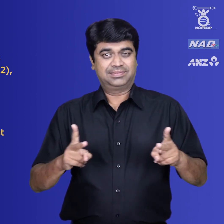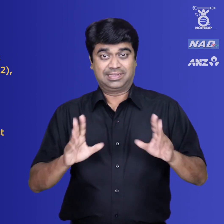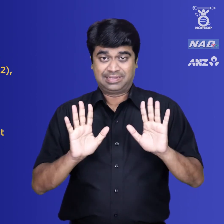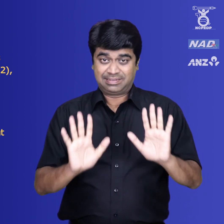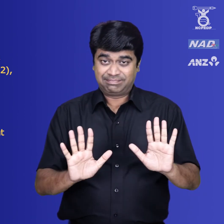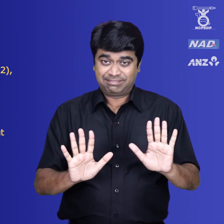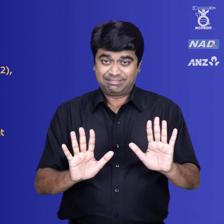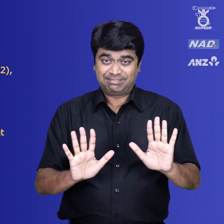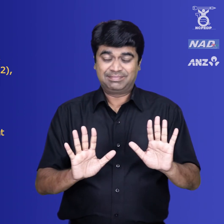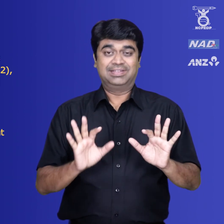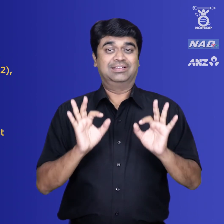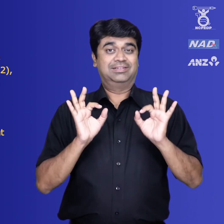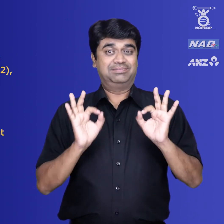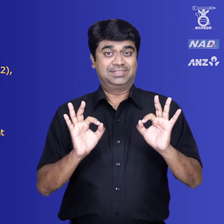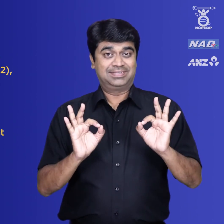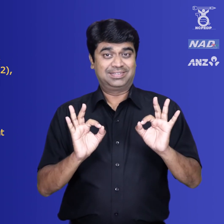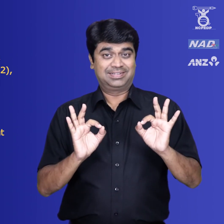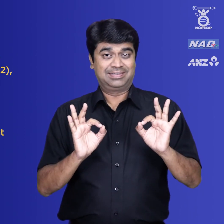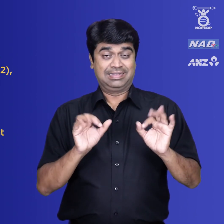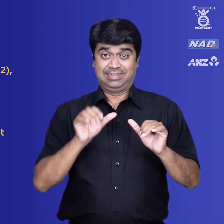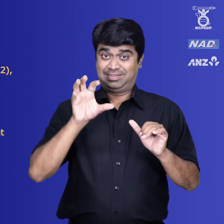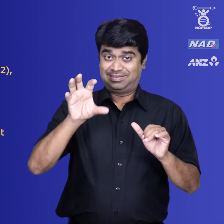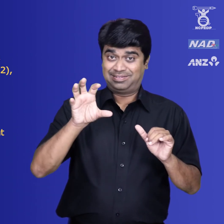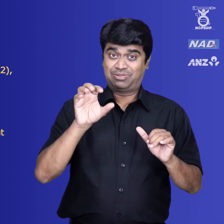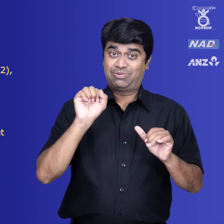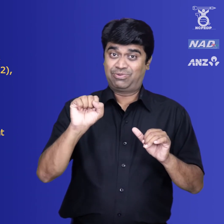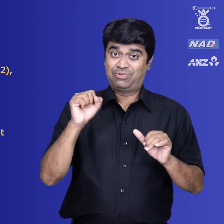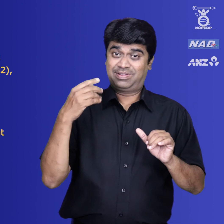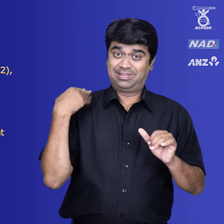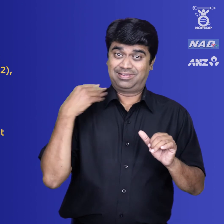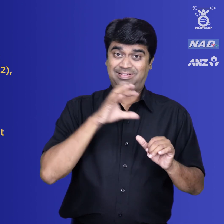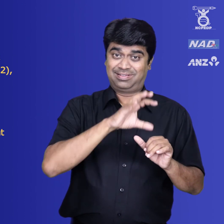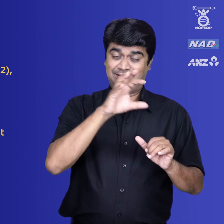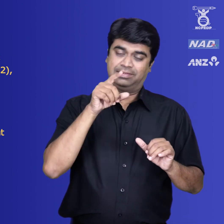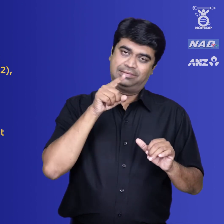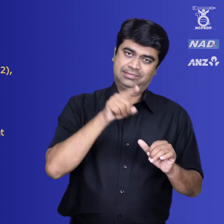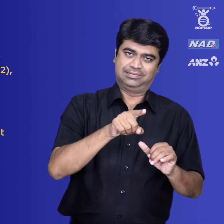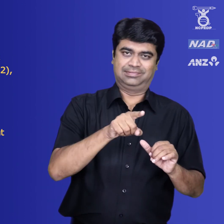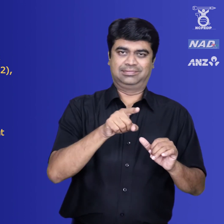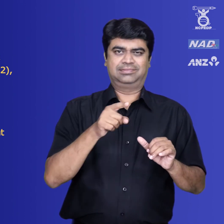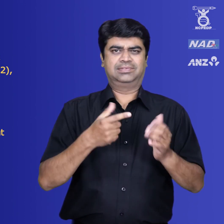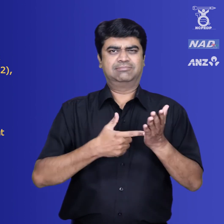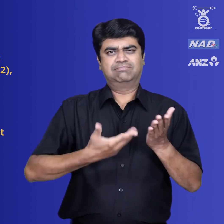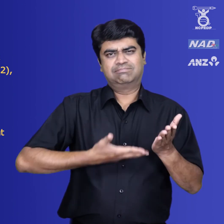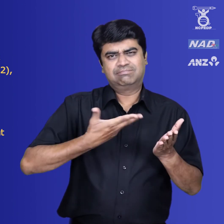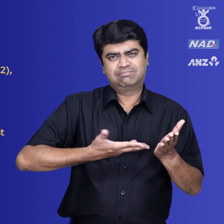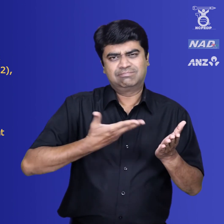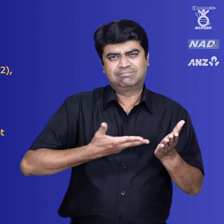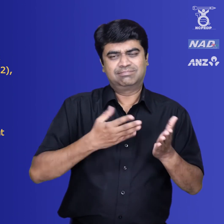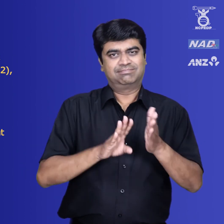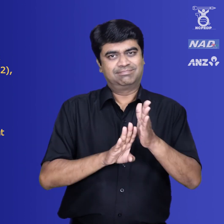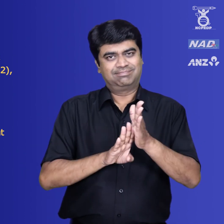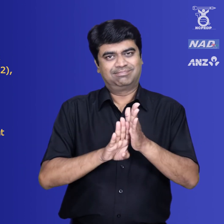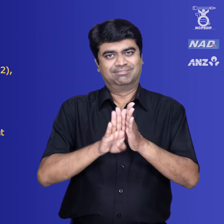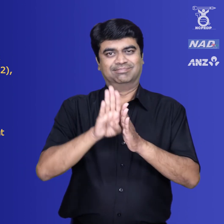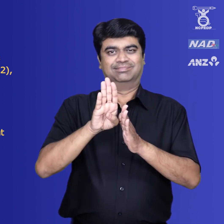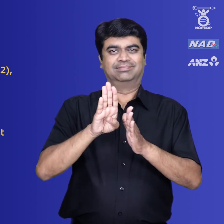Allocate funds for development of state-of-art sports facilities for training of persons with